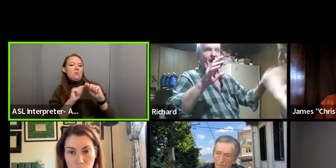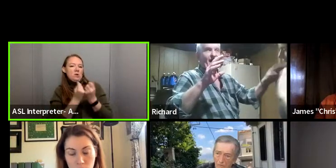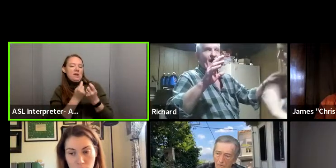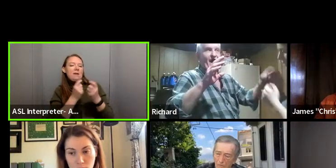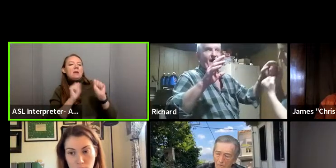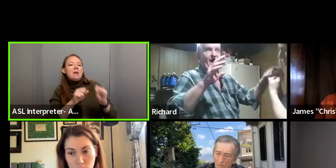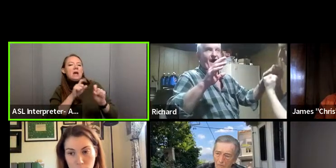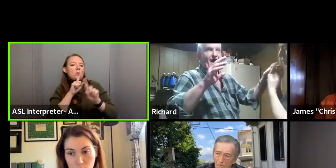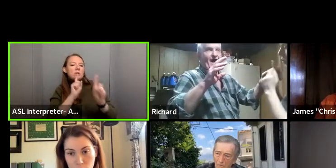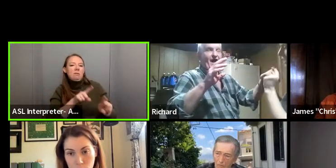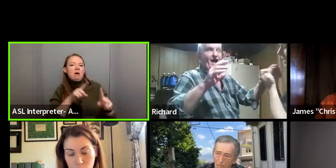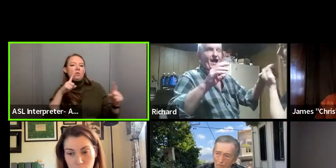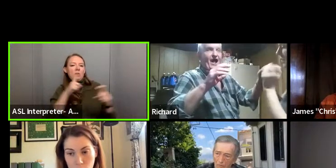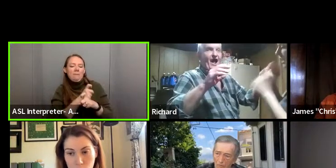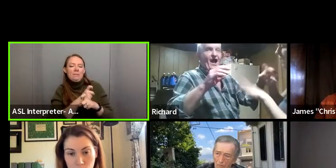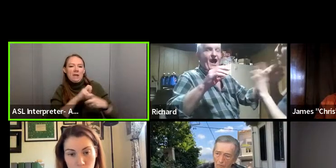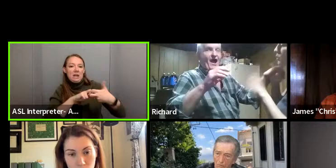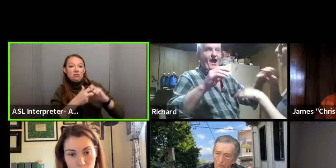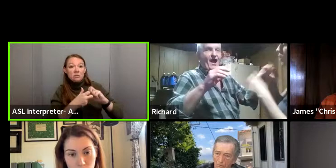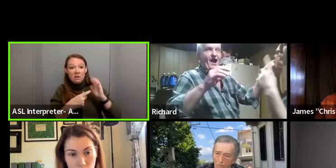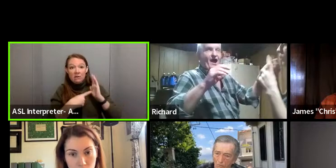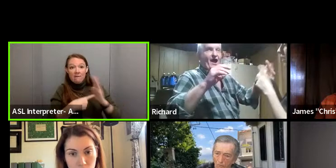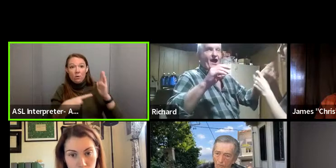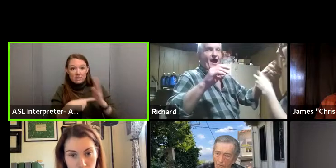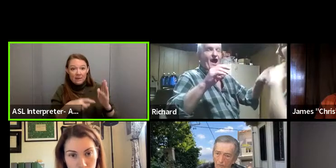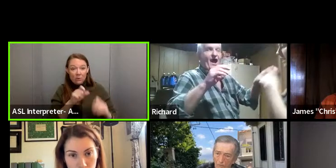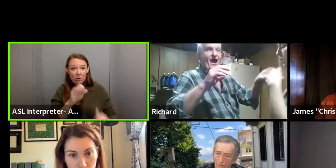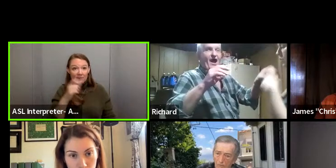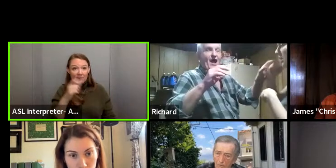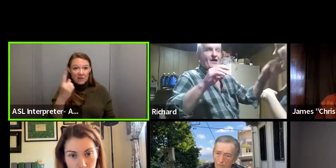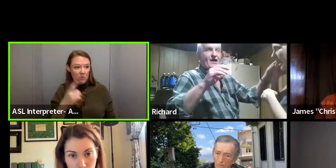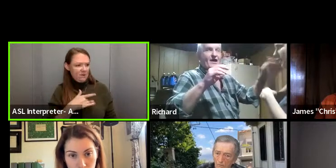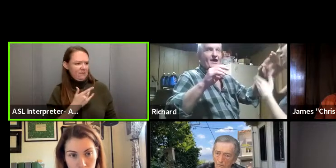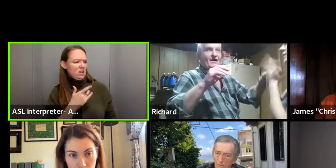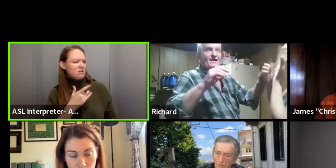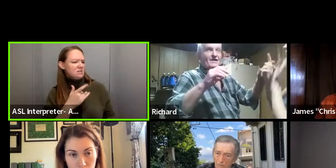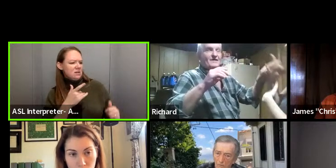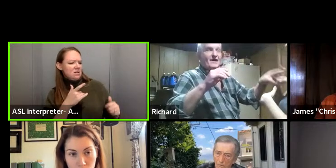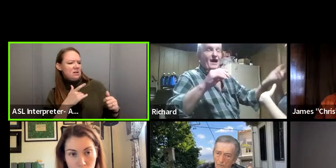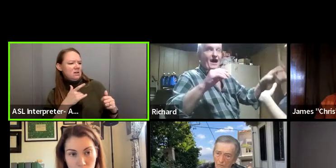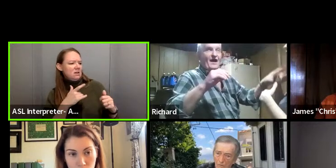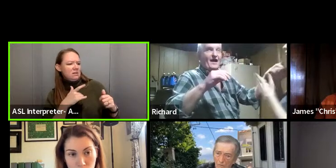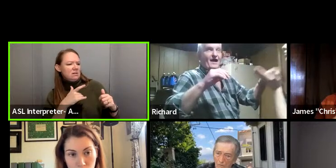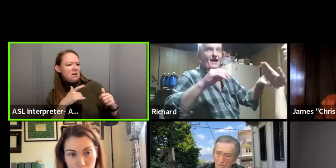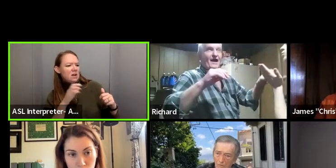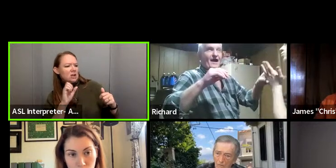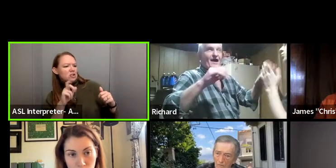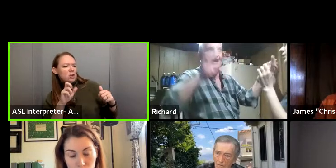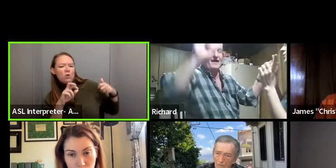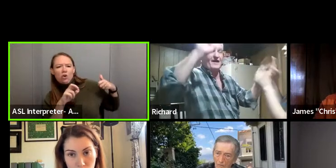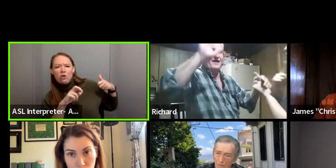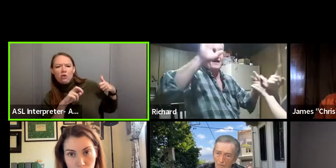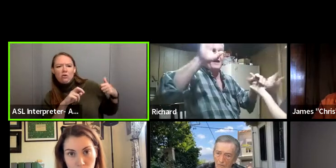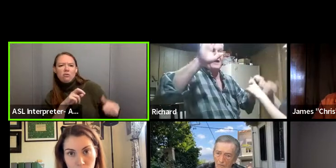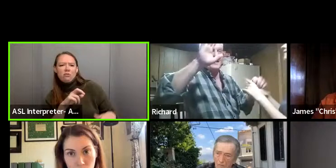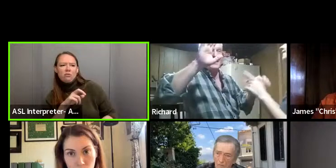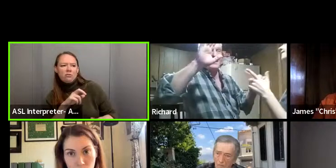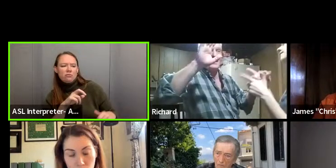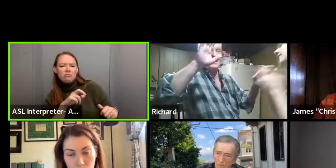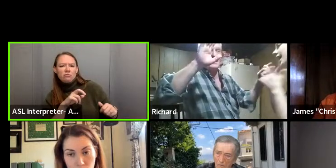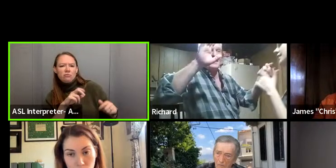as if there's a situation where somebody feels a scooter passed them too close, whether we get those reports from the city or